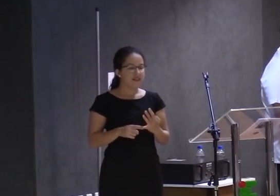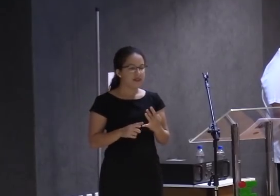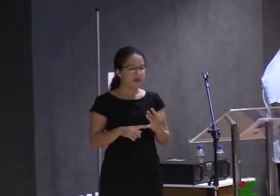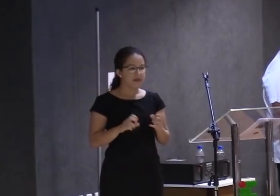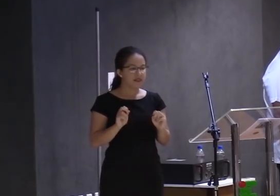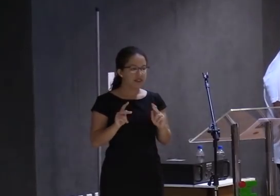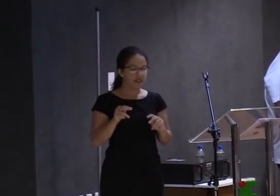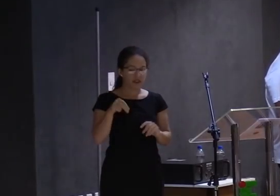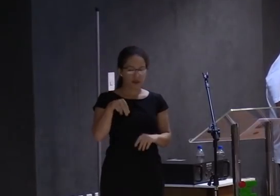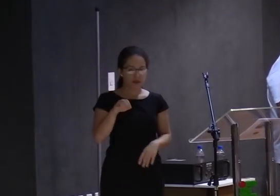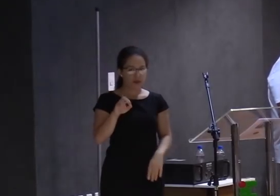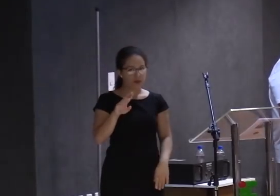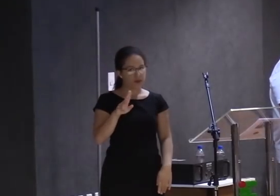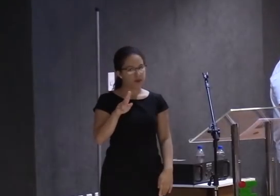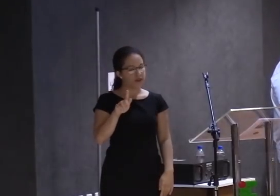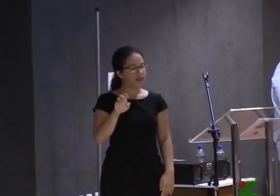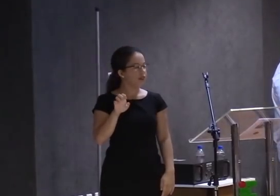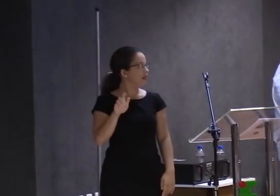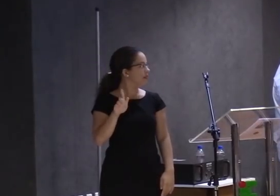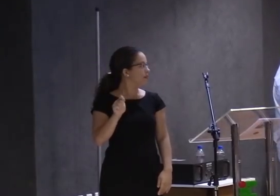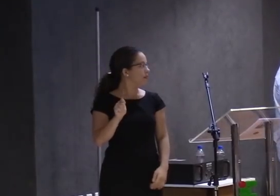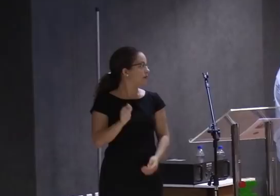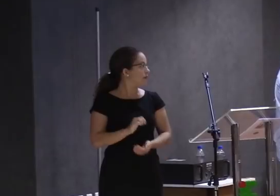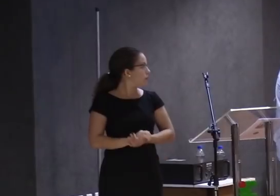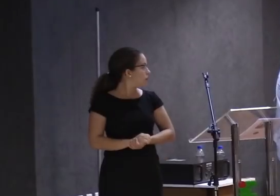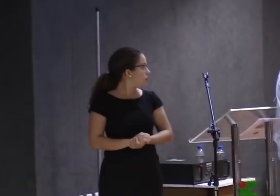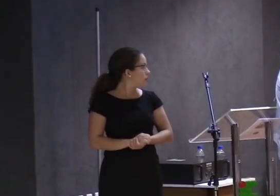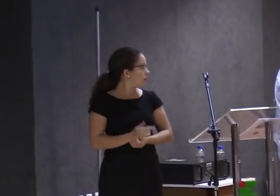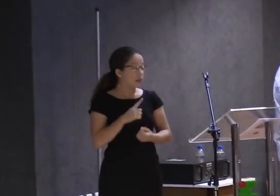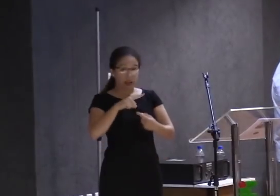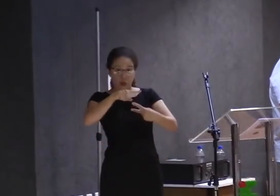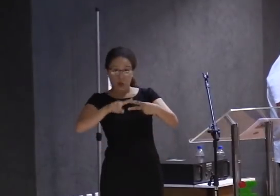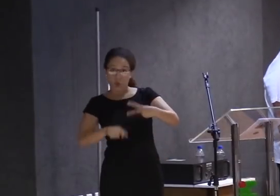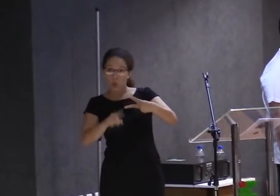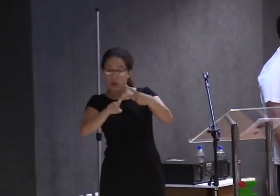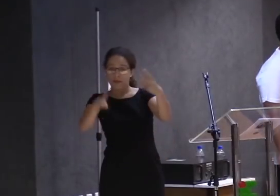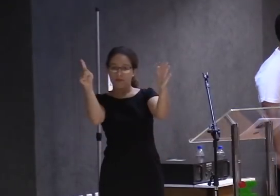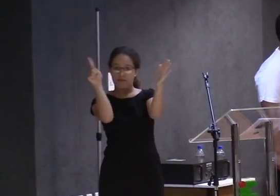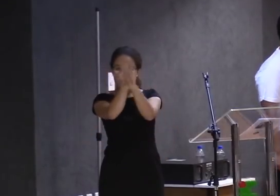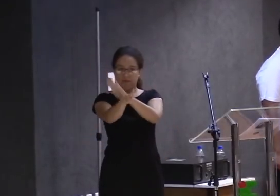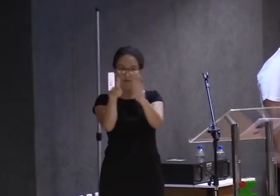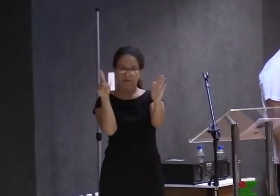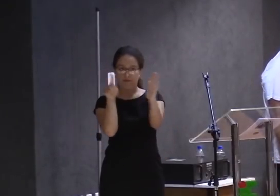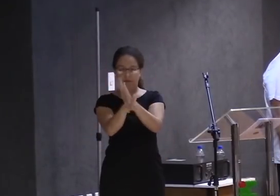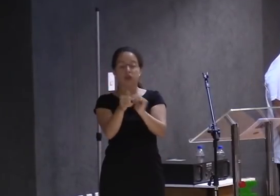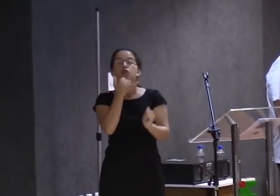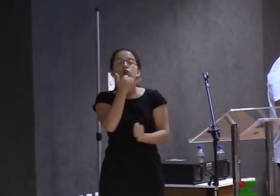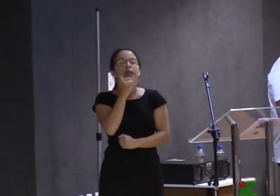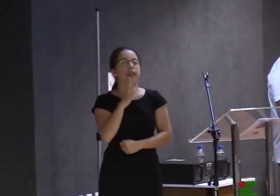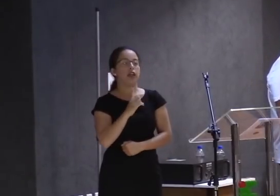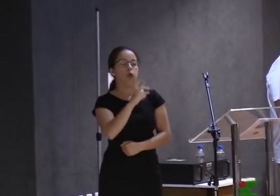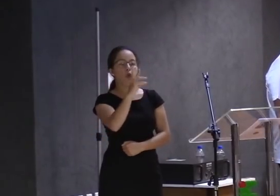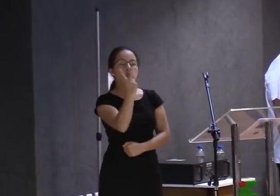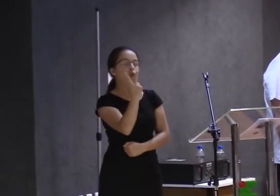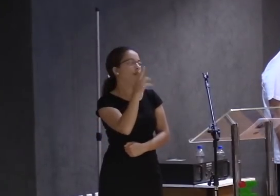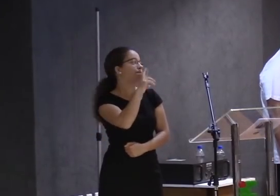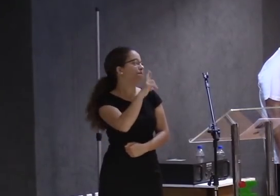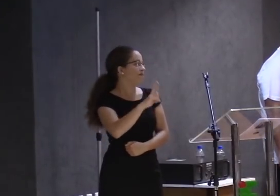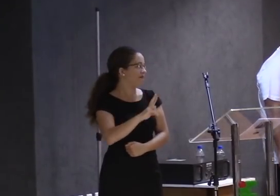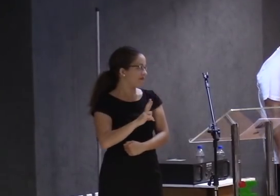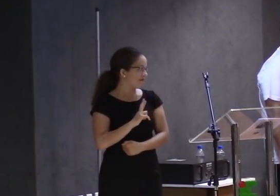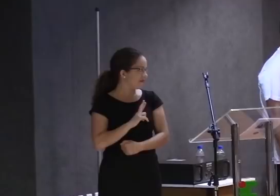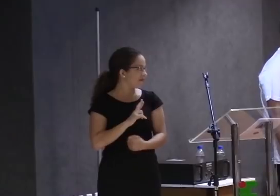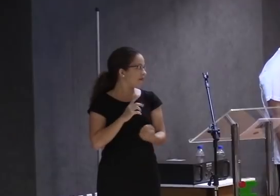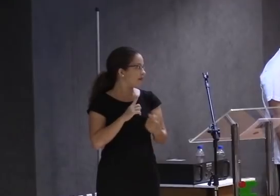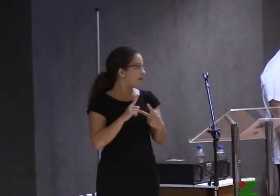Okay, we had two correct answers on this question. Of course, we have a biggest border with